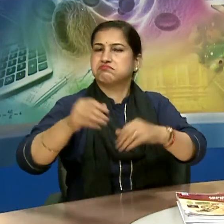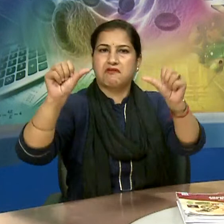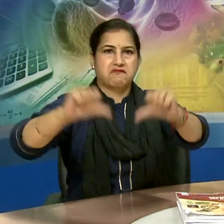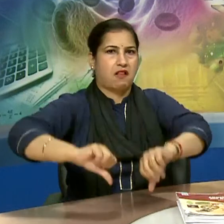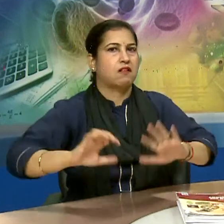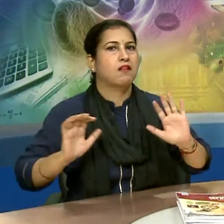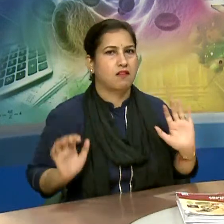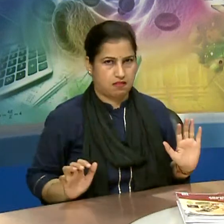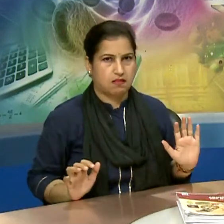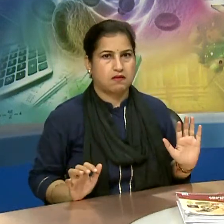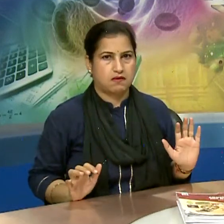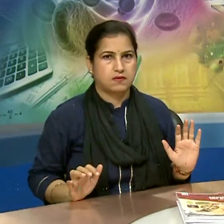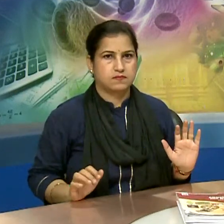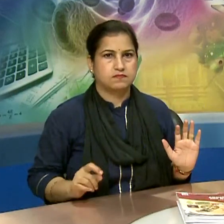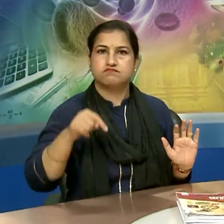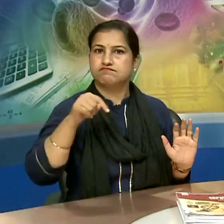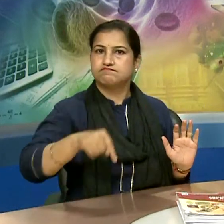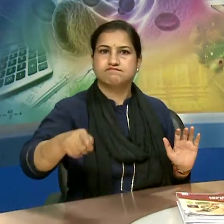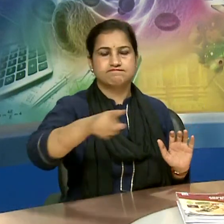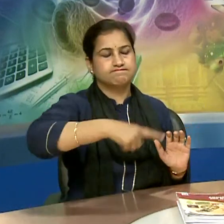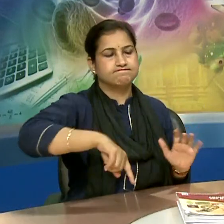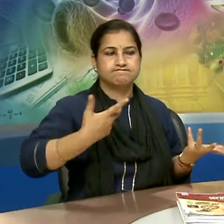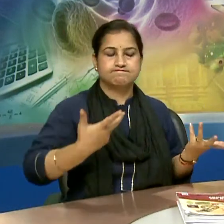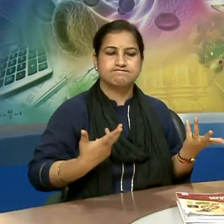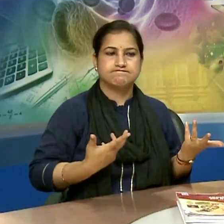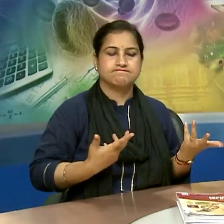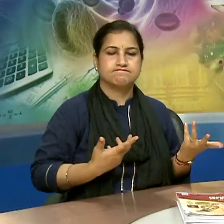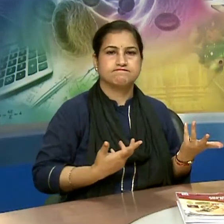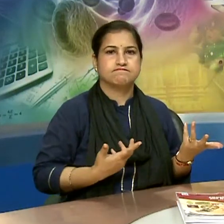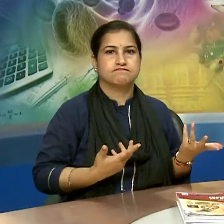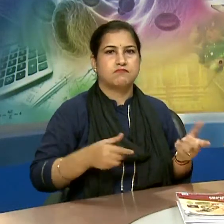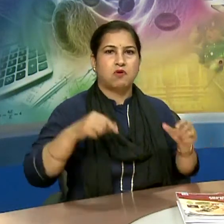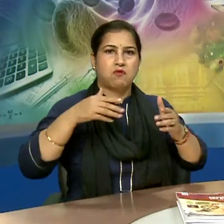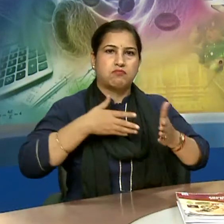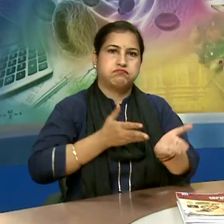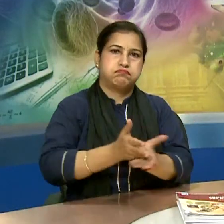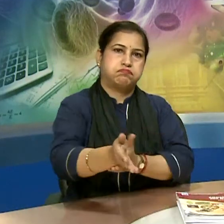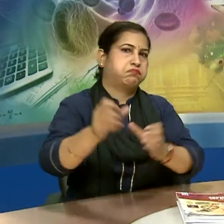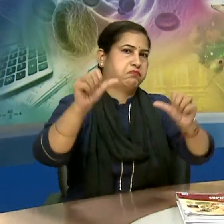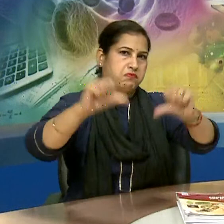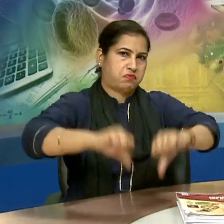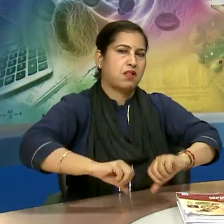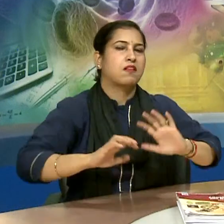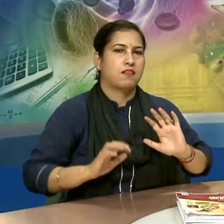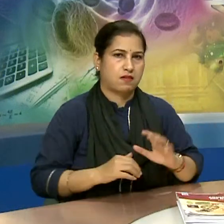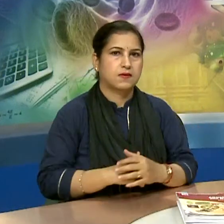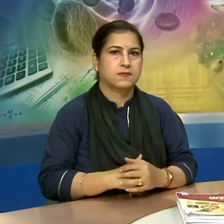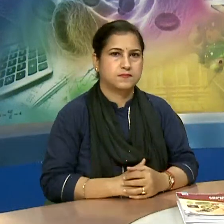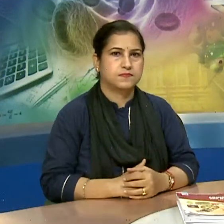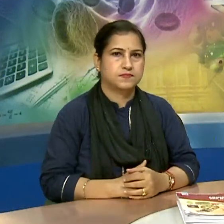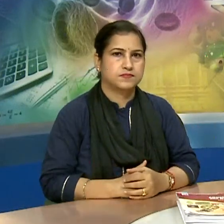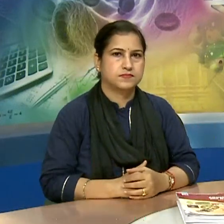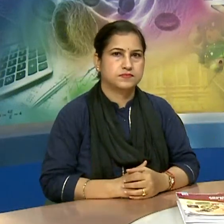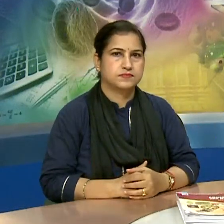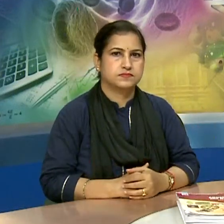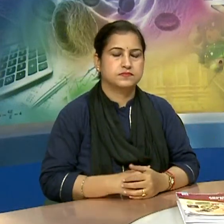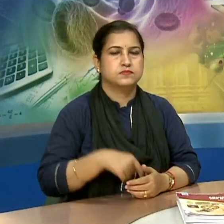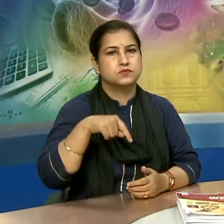or died, the system was not followed and a New